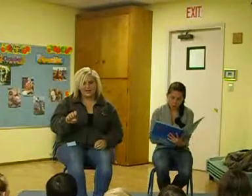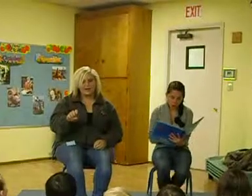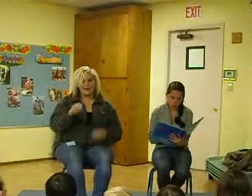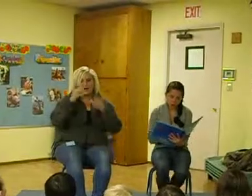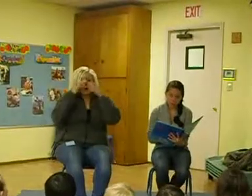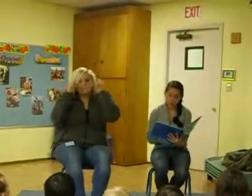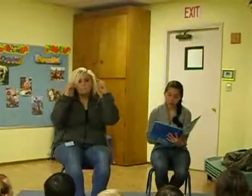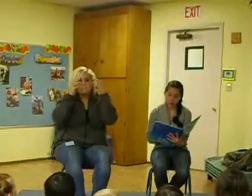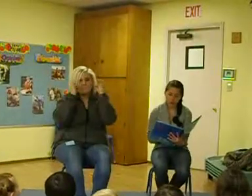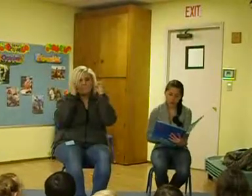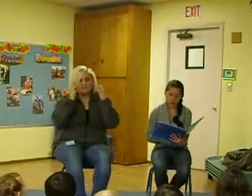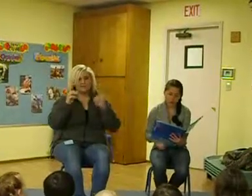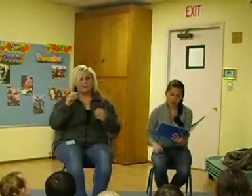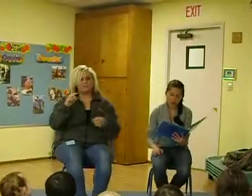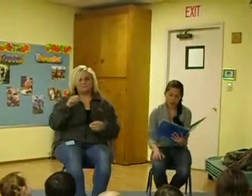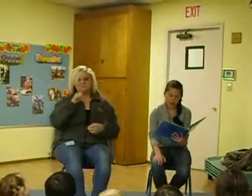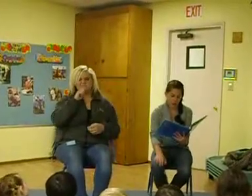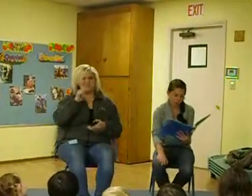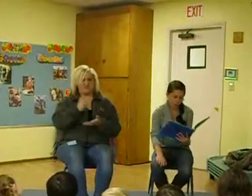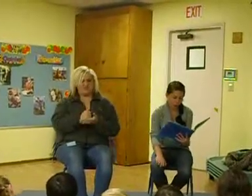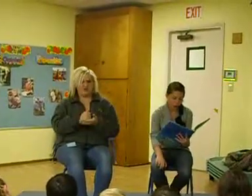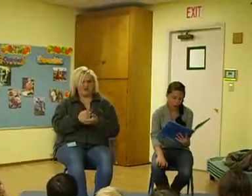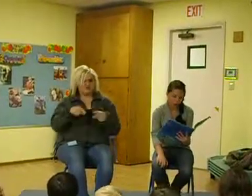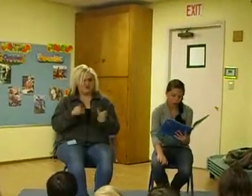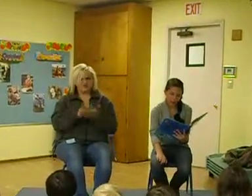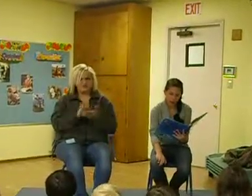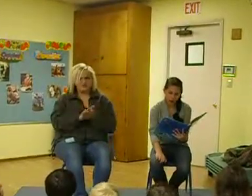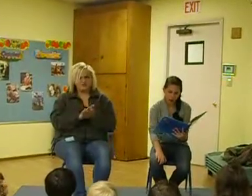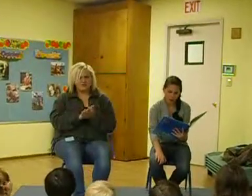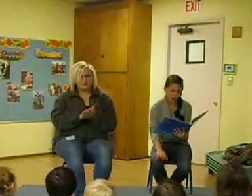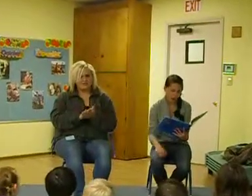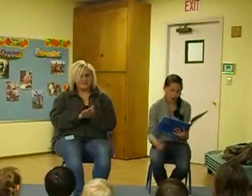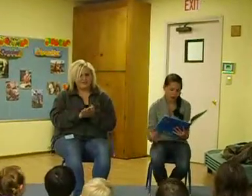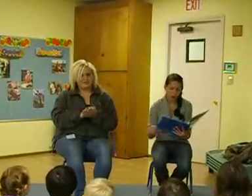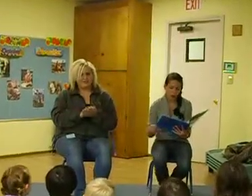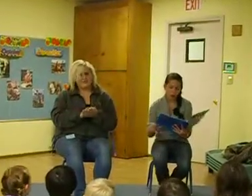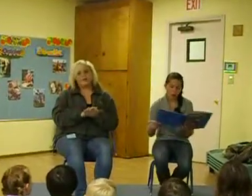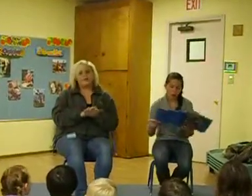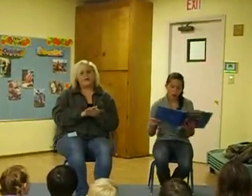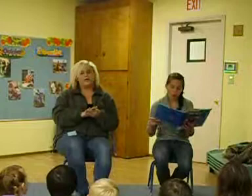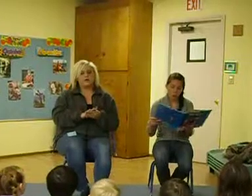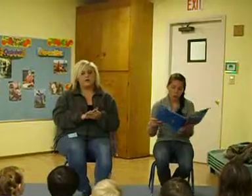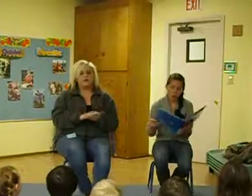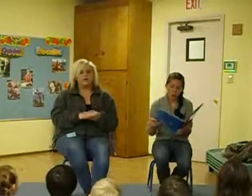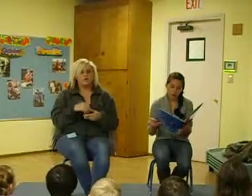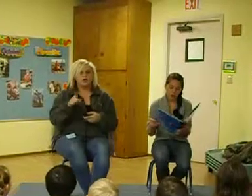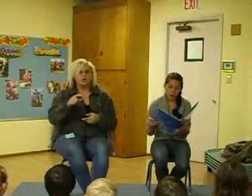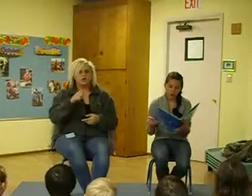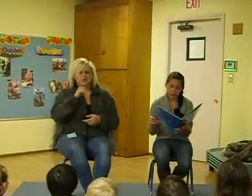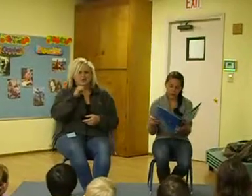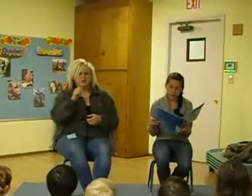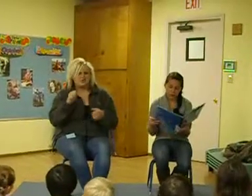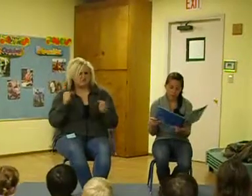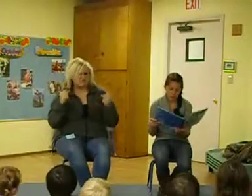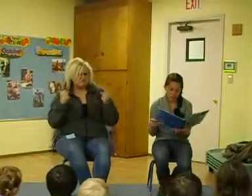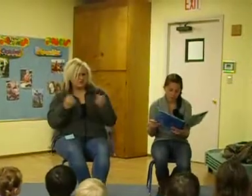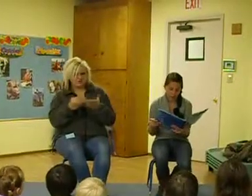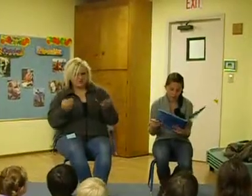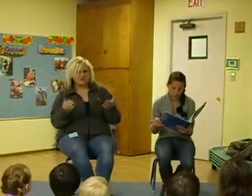Which were no help to him at school in the schoolyard. At all in the schoolyard. Why don't you do tough things like your mom and dad? And